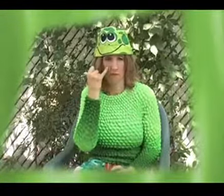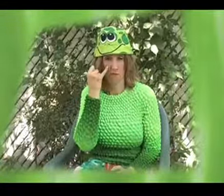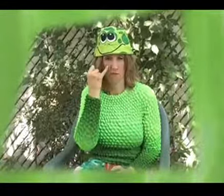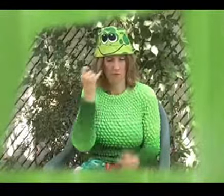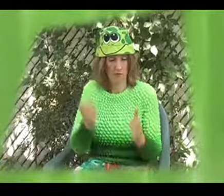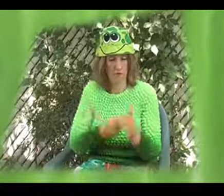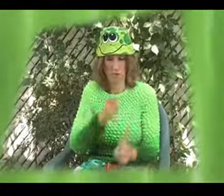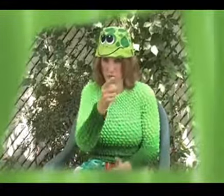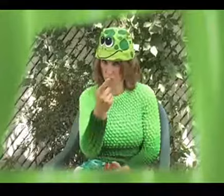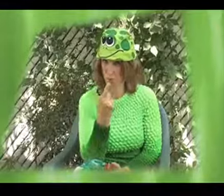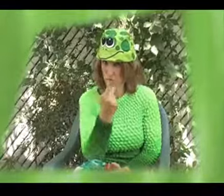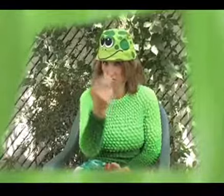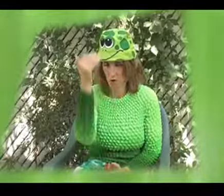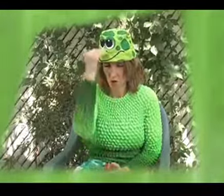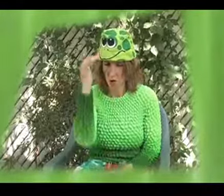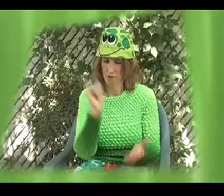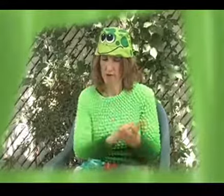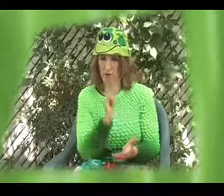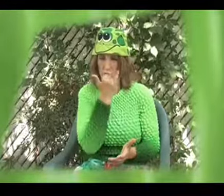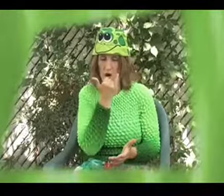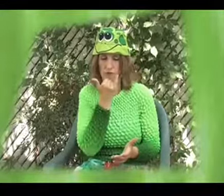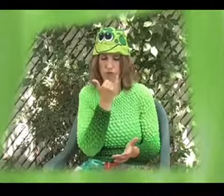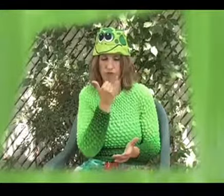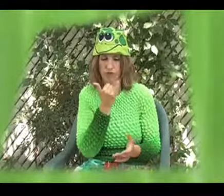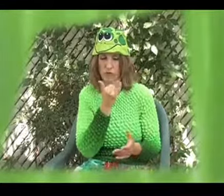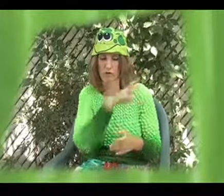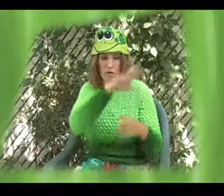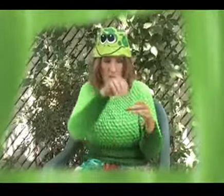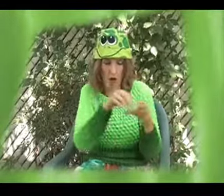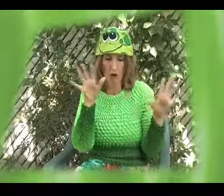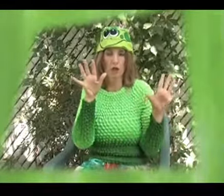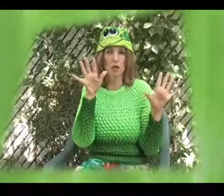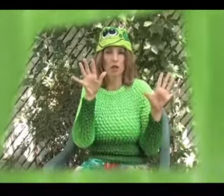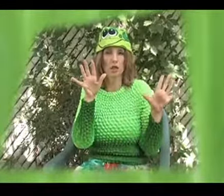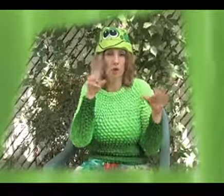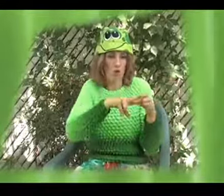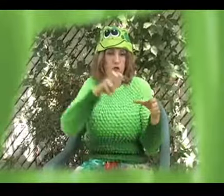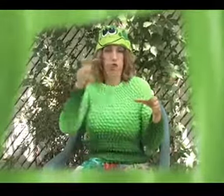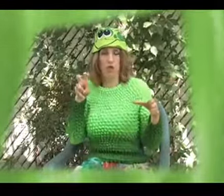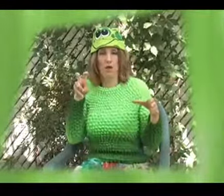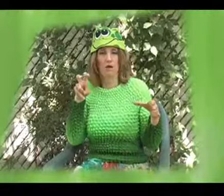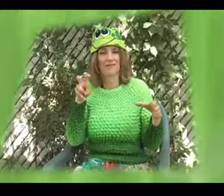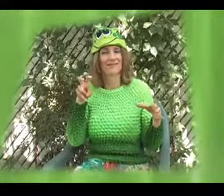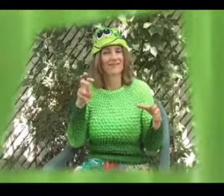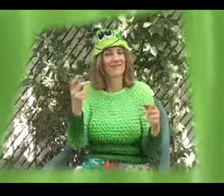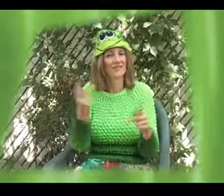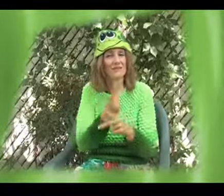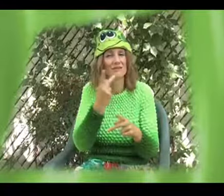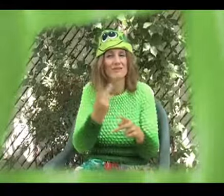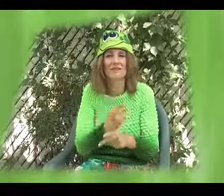if you and I know that something's wrong, and we get involved and we say, oh, no, I want to jump out of that. I don't want to be involved in that.